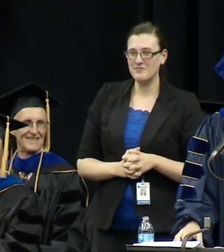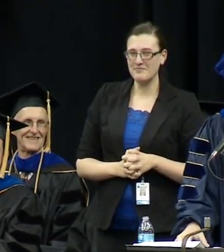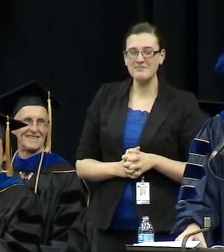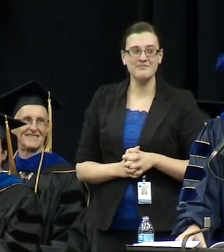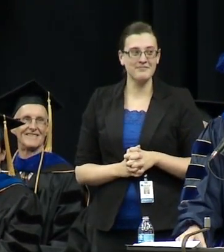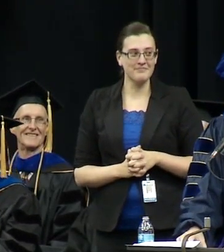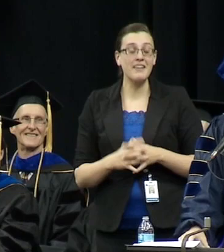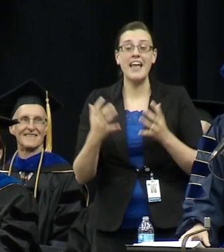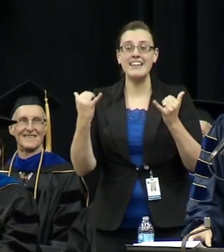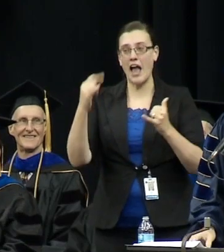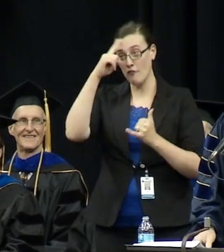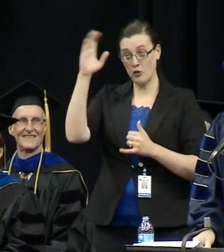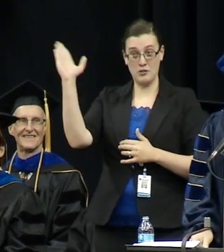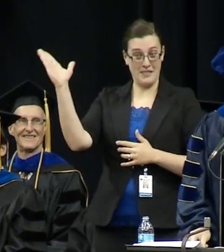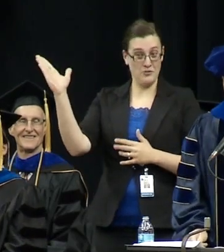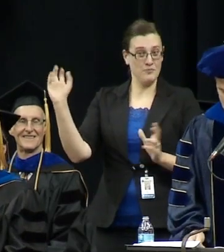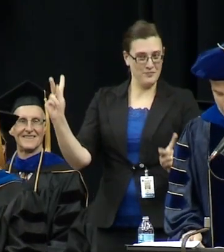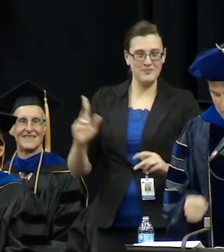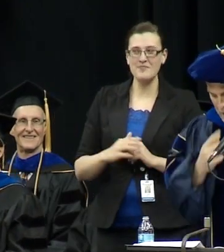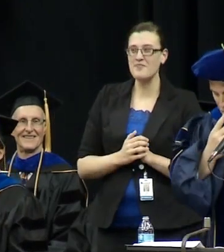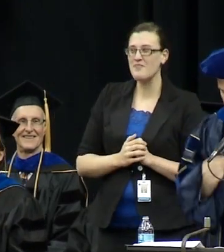And now for the speech.